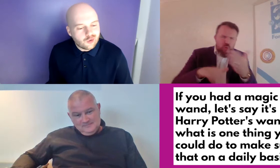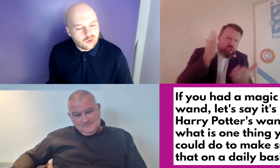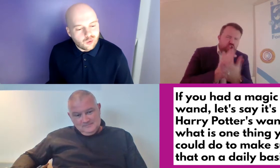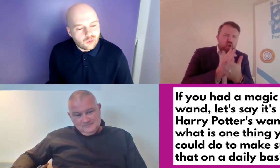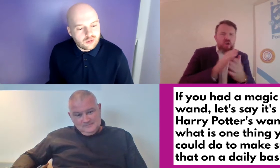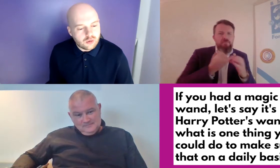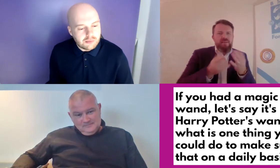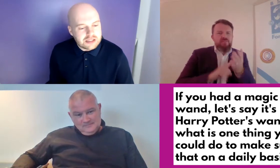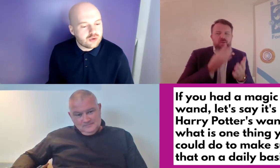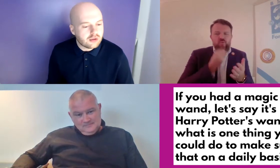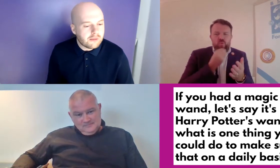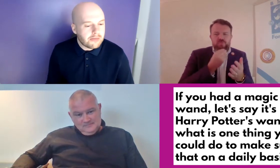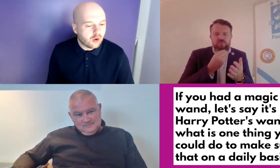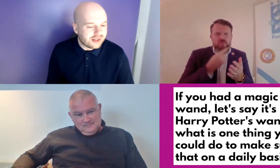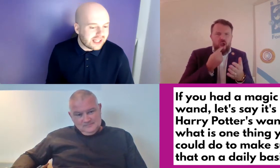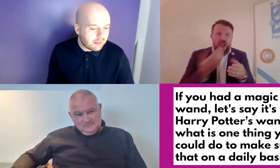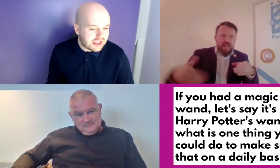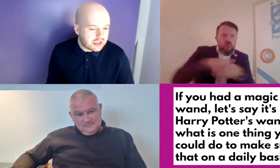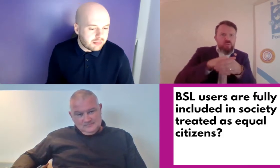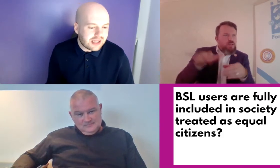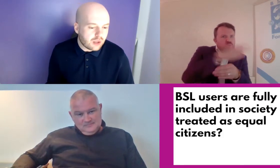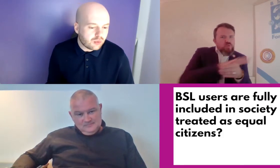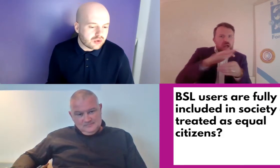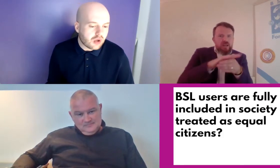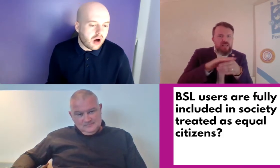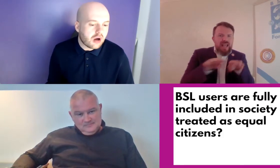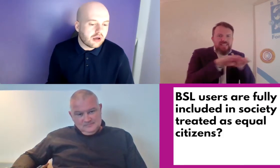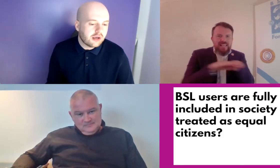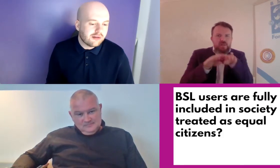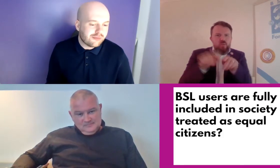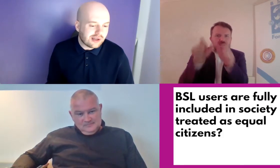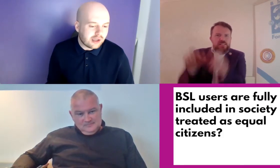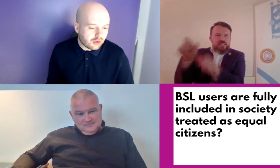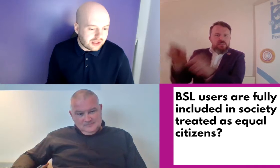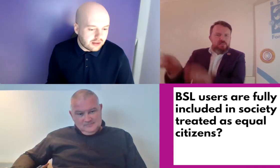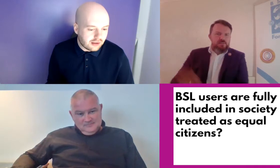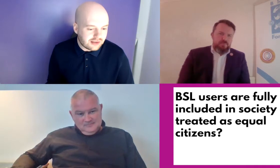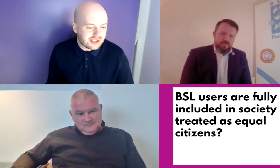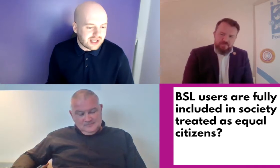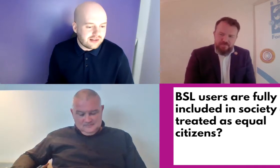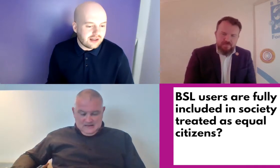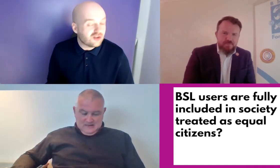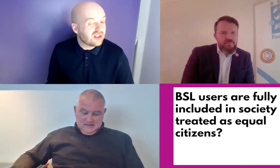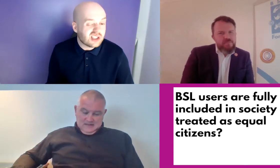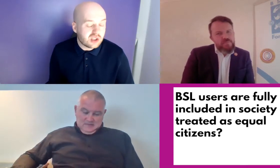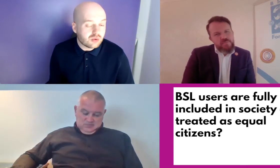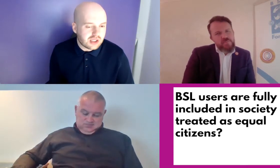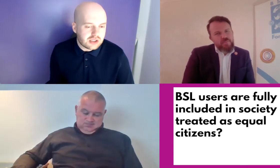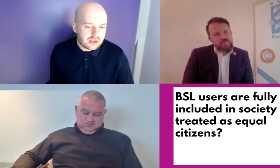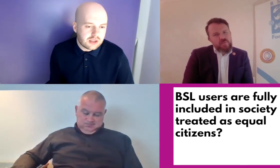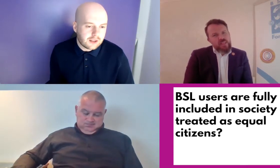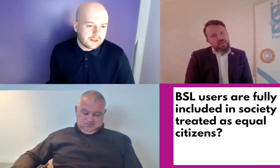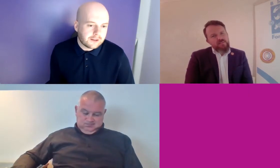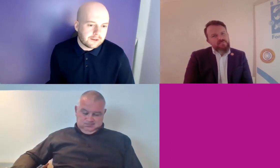you could do to make sure that on a daily basis BSL users are fully included in society and treated as equal